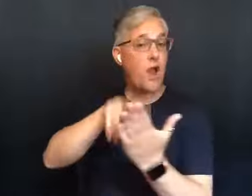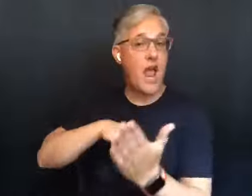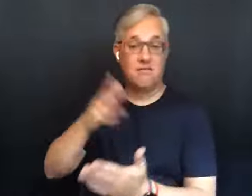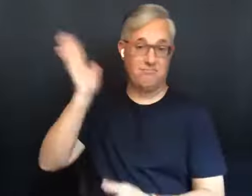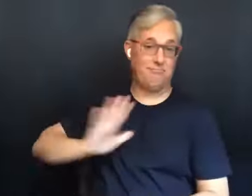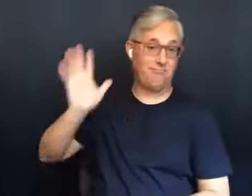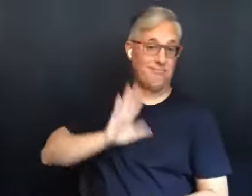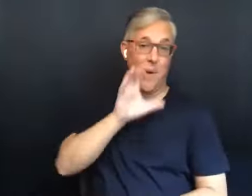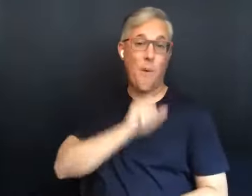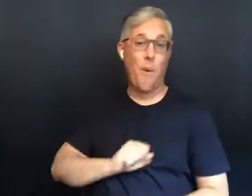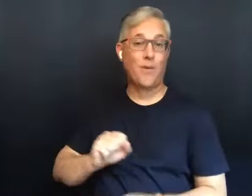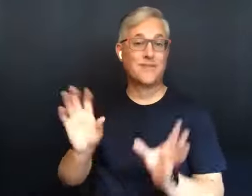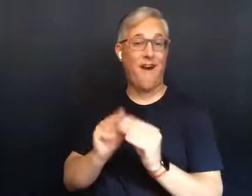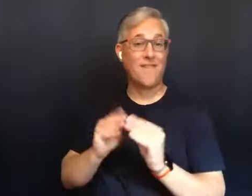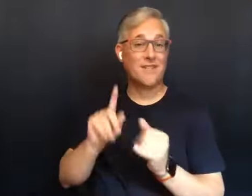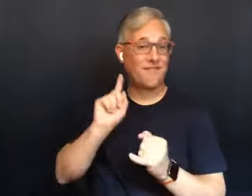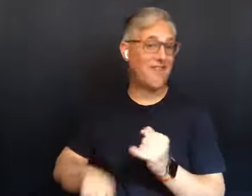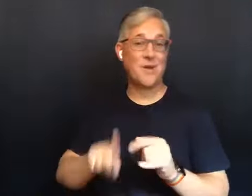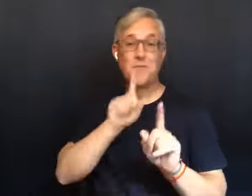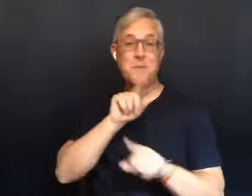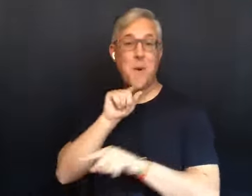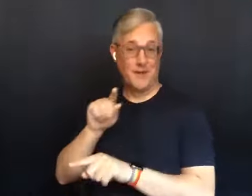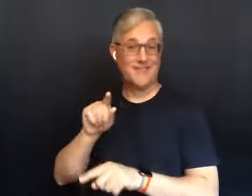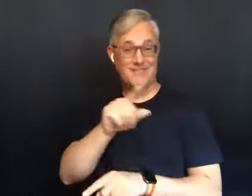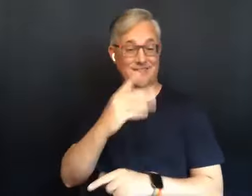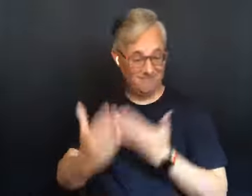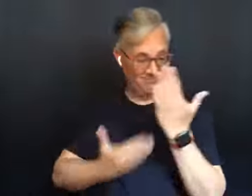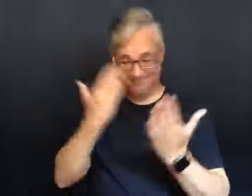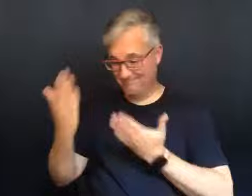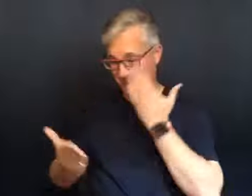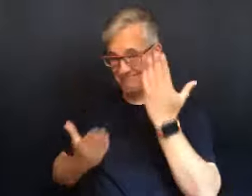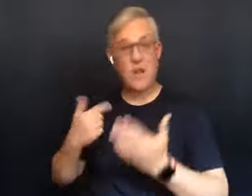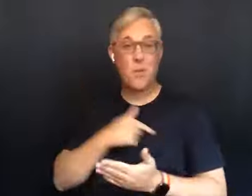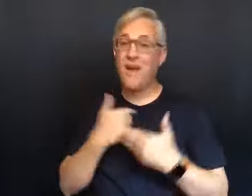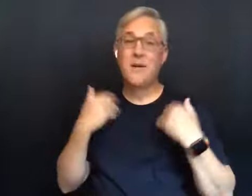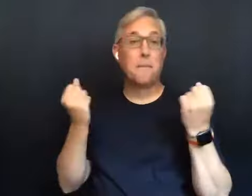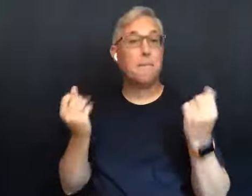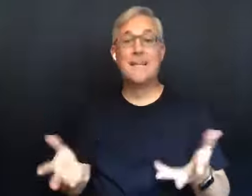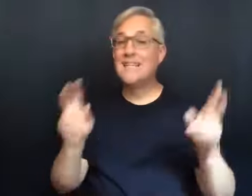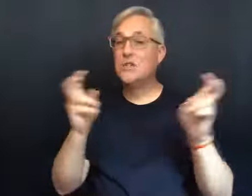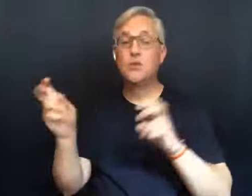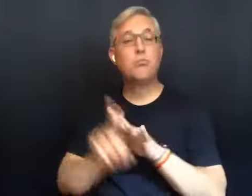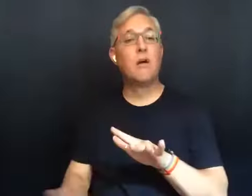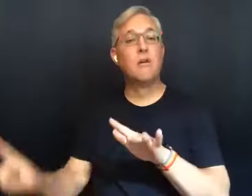that will take that on. I mean, if you've ever read through some of the old conference final